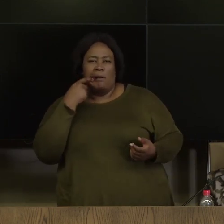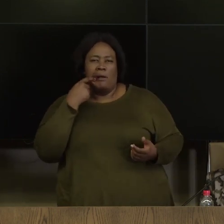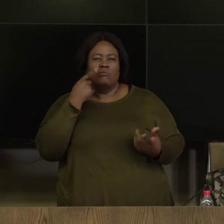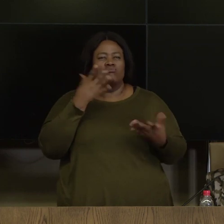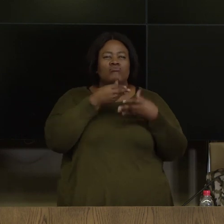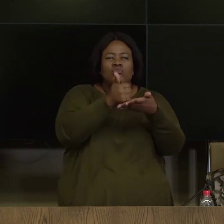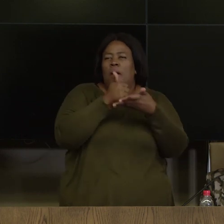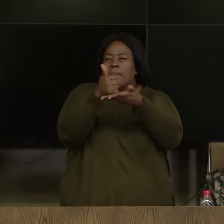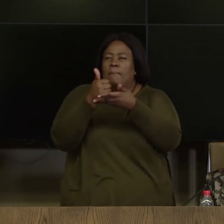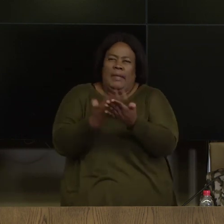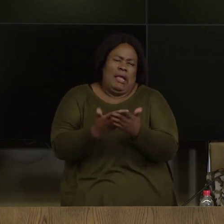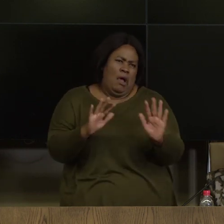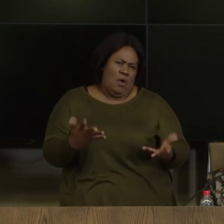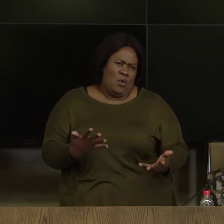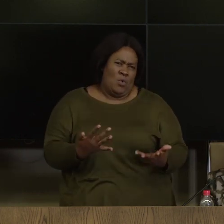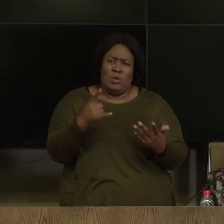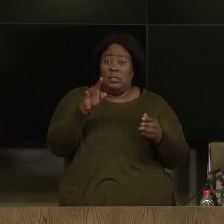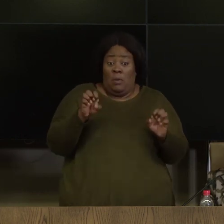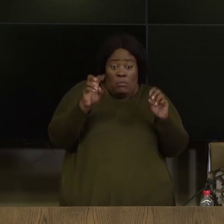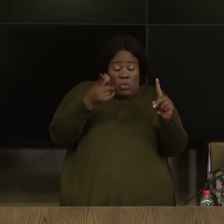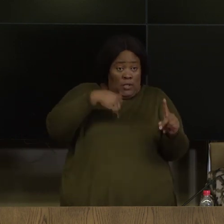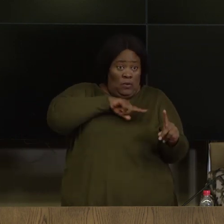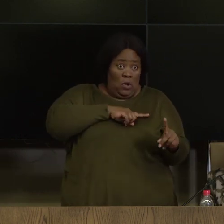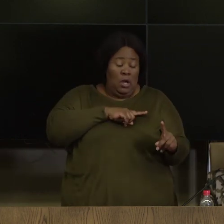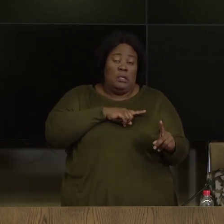would be an opportunity for us to